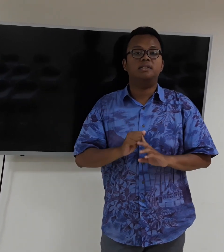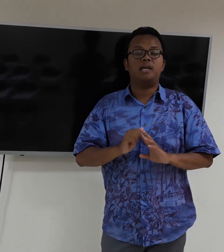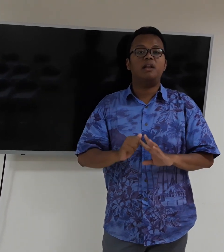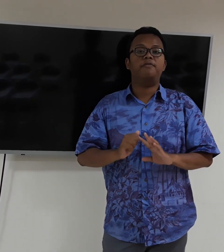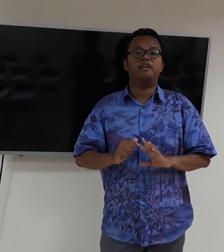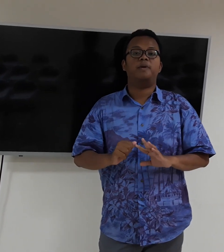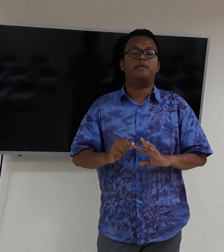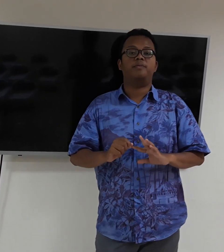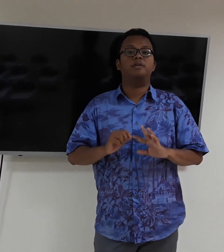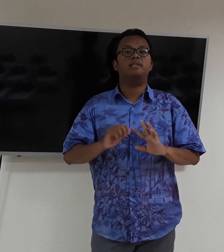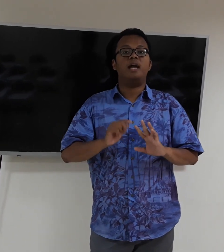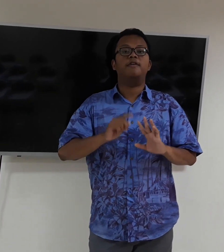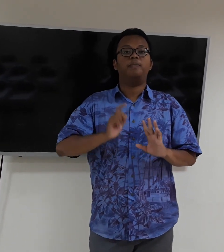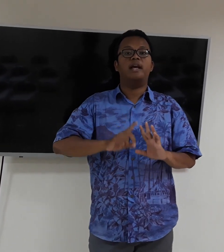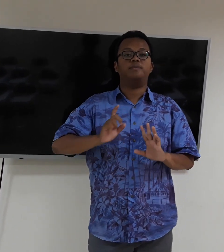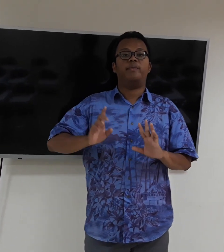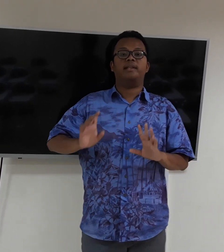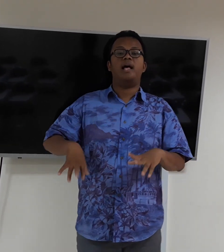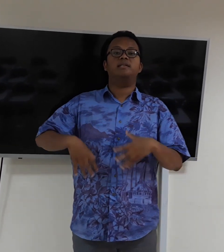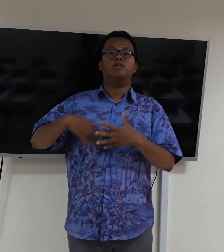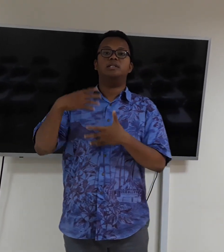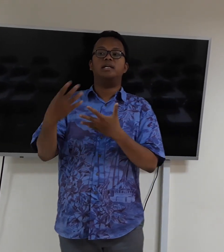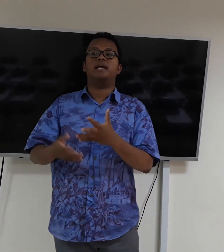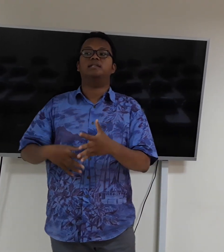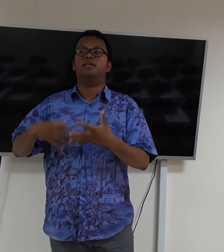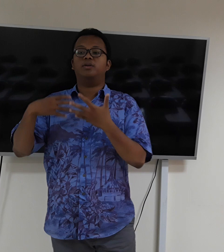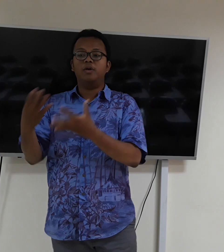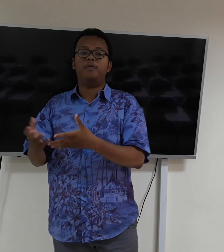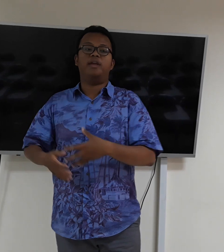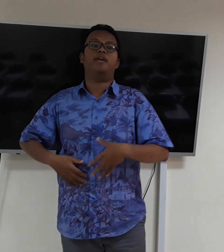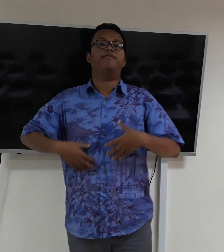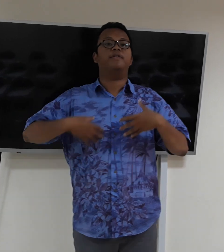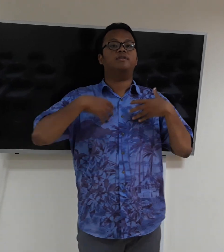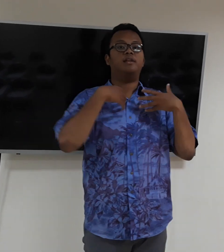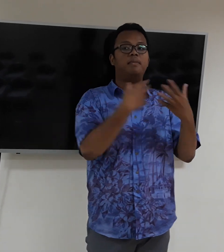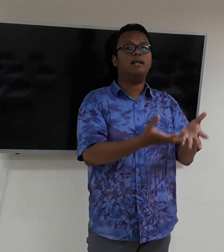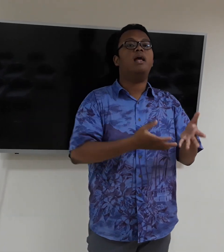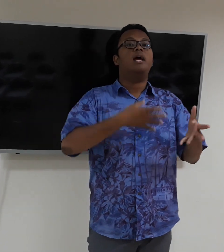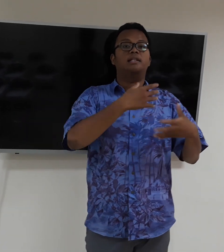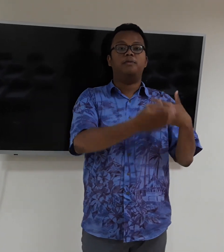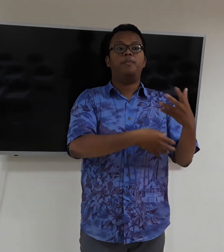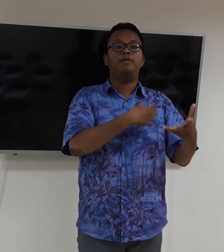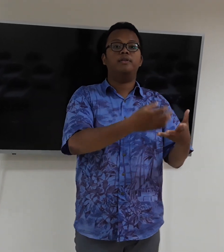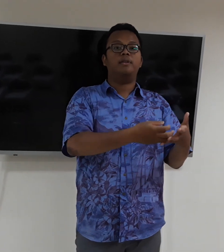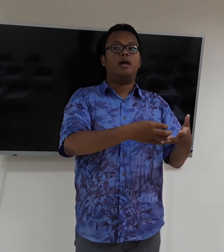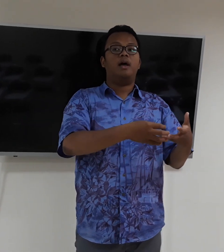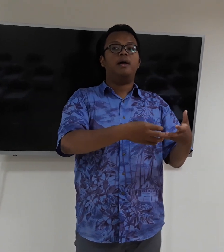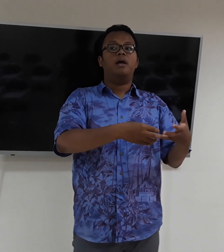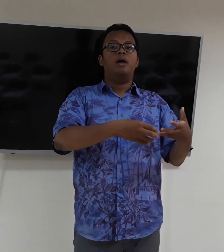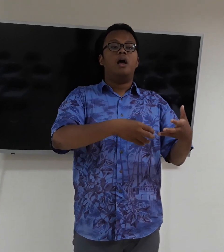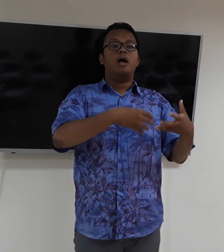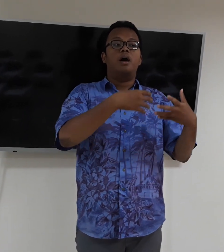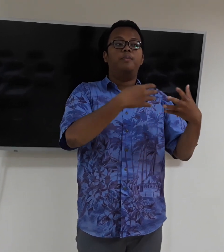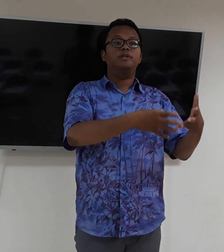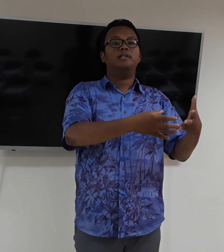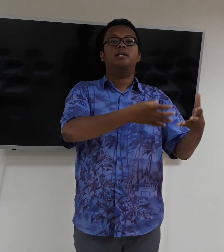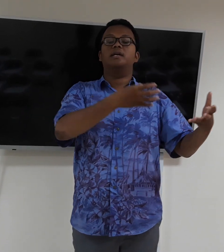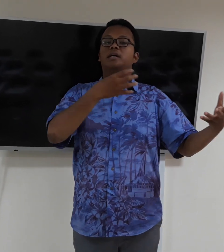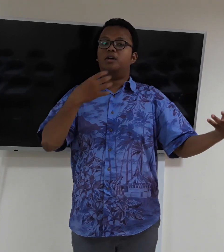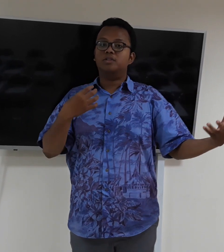kind of pre-experimental is considered as the group we give the treatment, then we put the conclusion